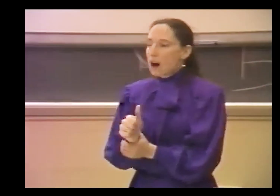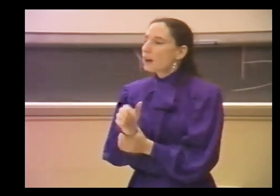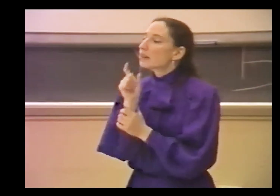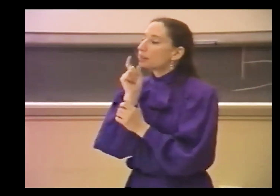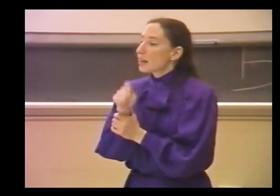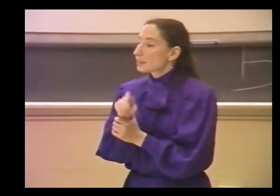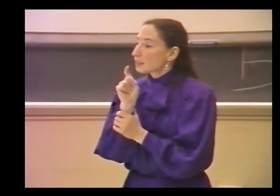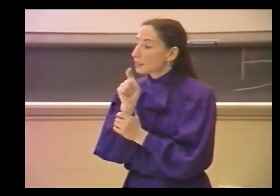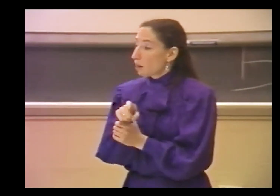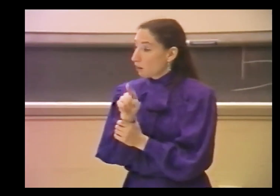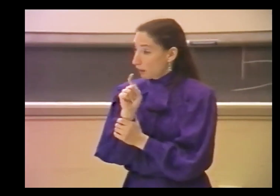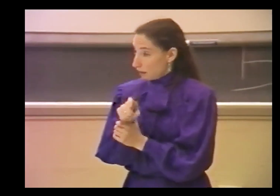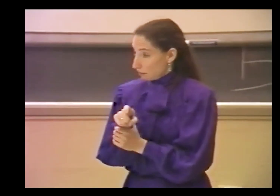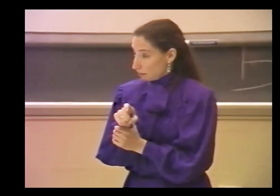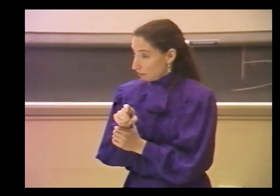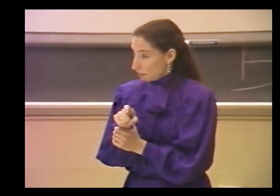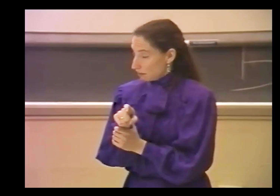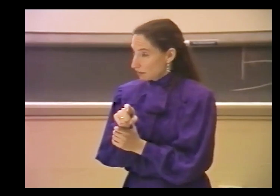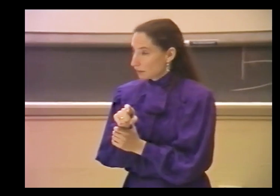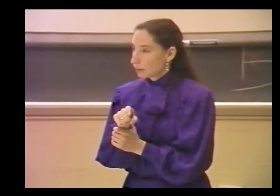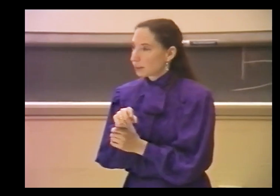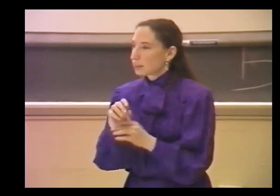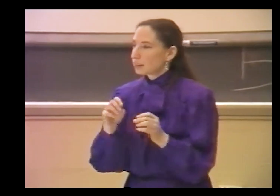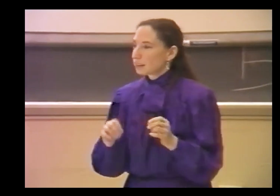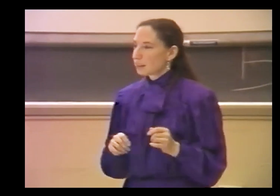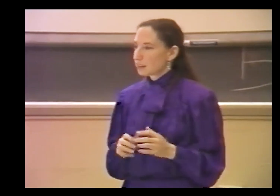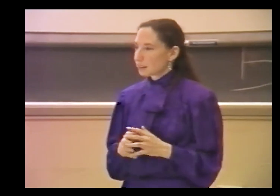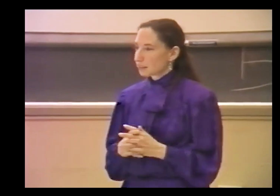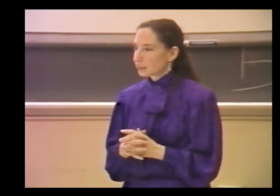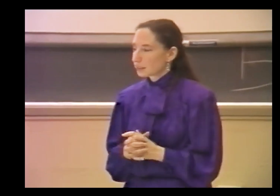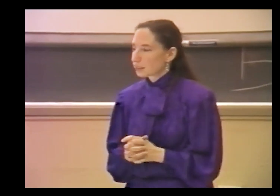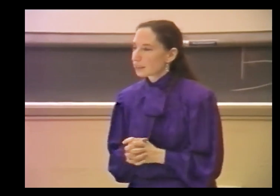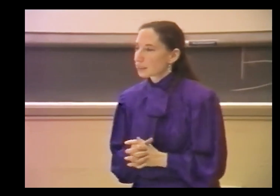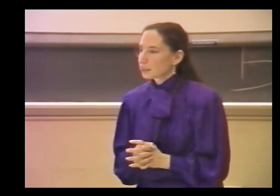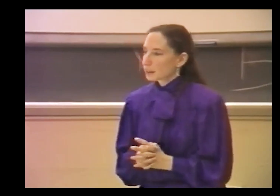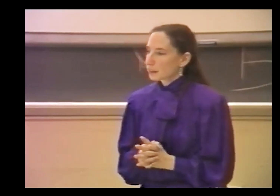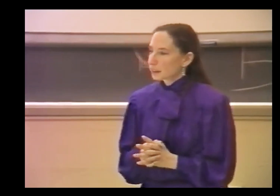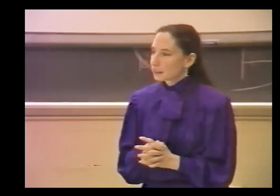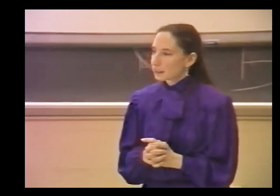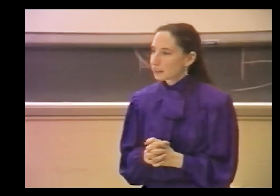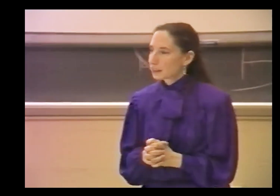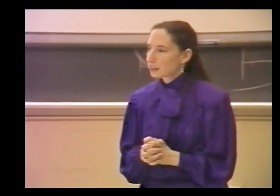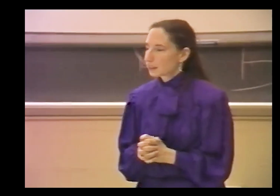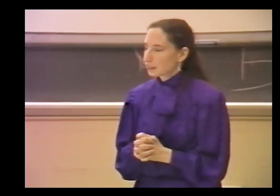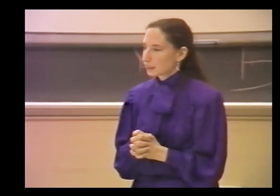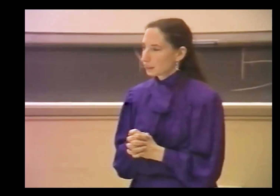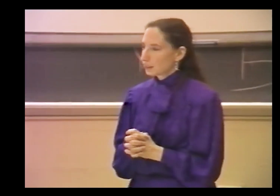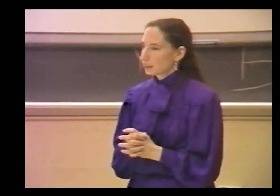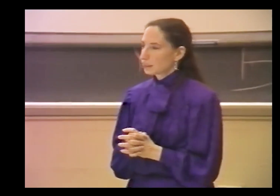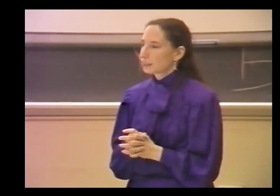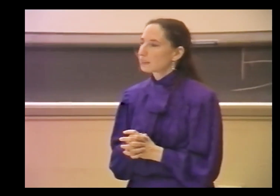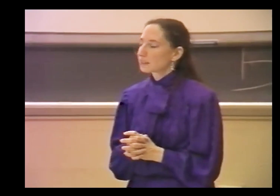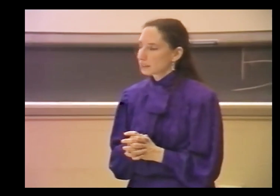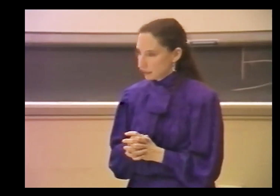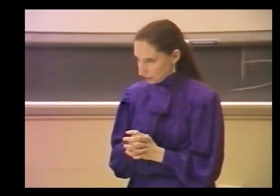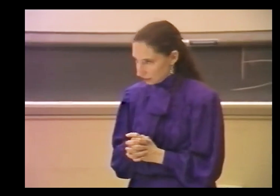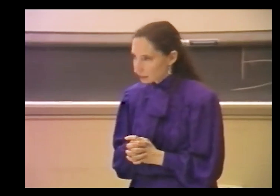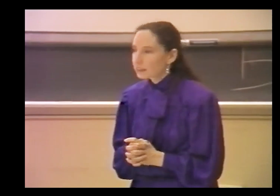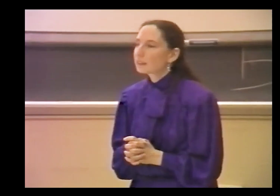Not necessarily. Can you give me an example of a facial expression that describes alone, without